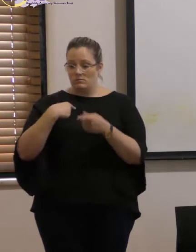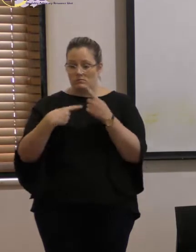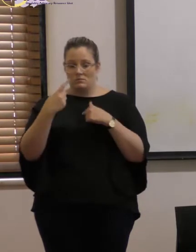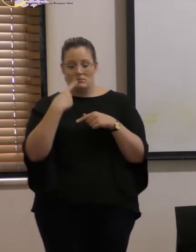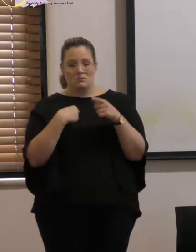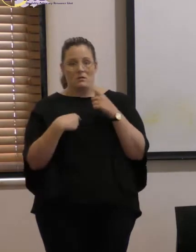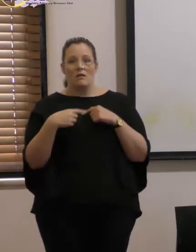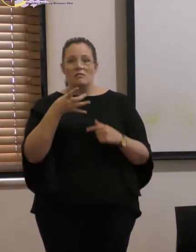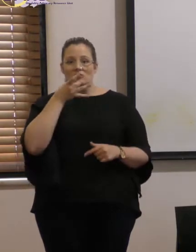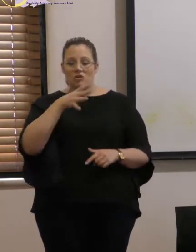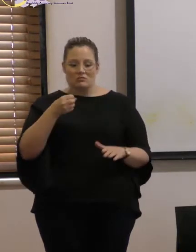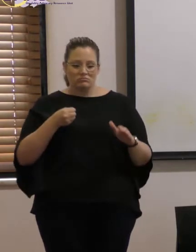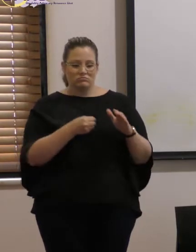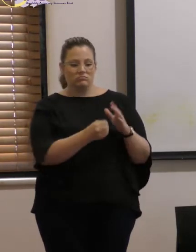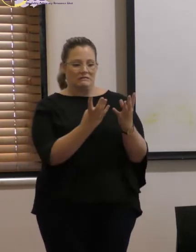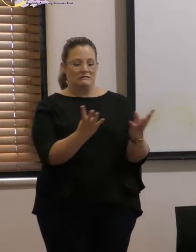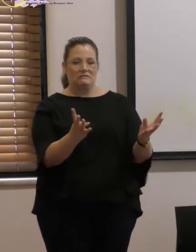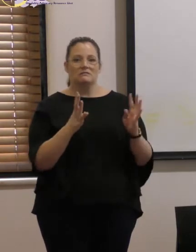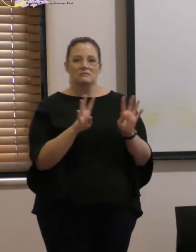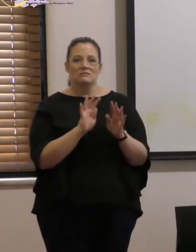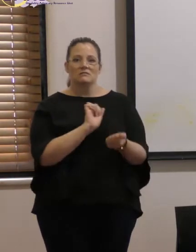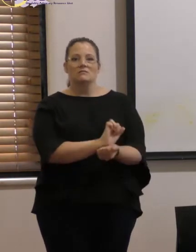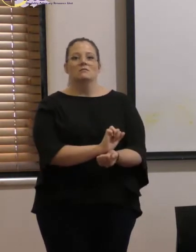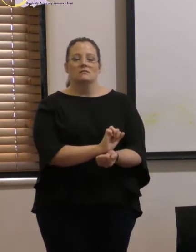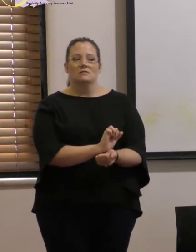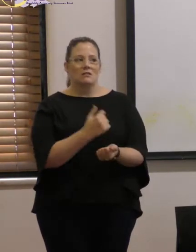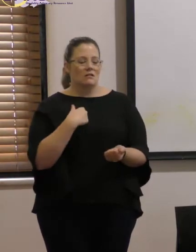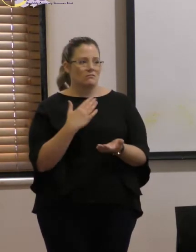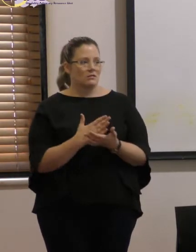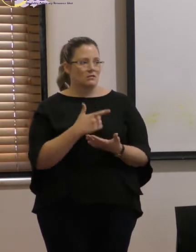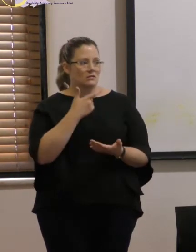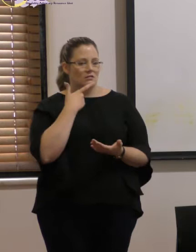kids were put in cages, which was a surprise to me.